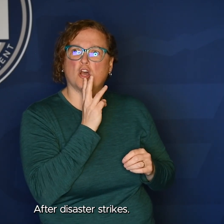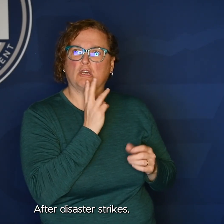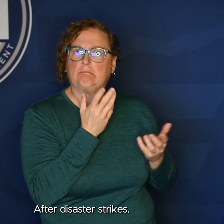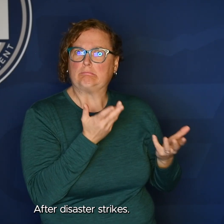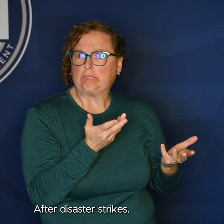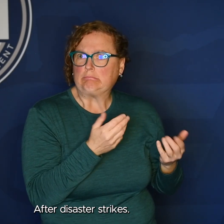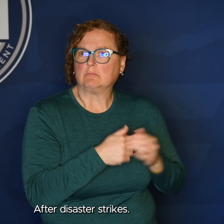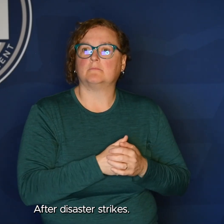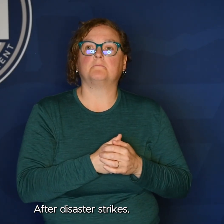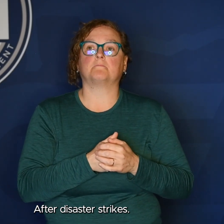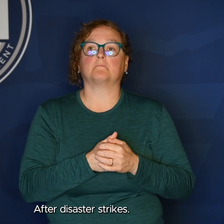Disaster Strikes.